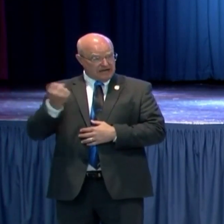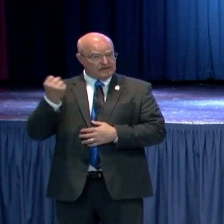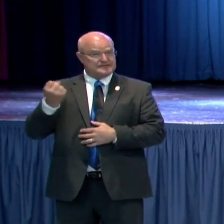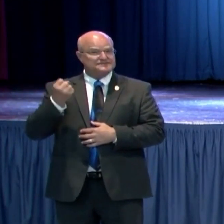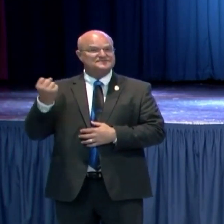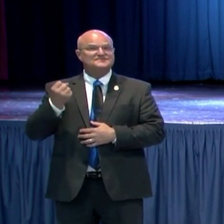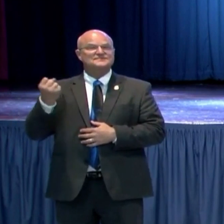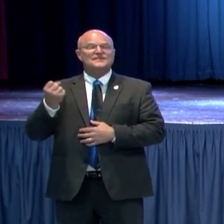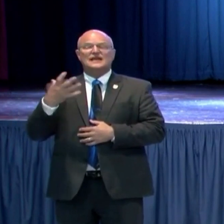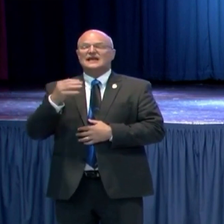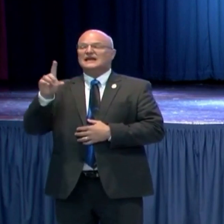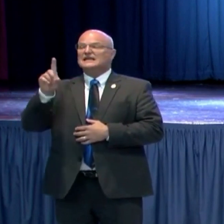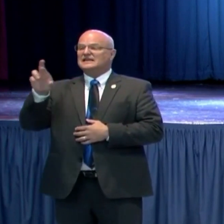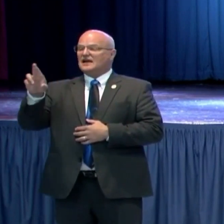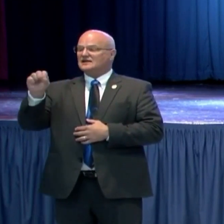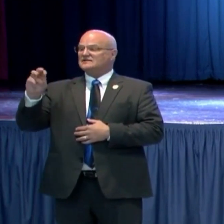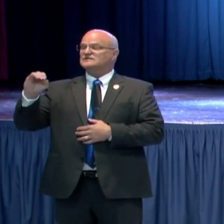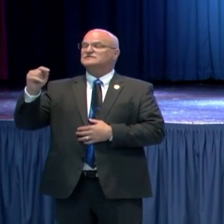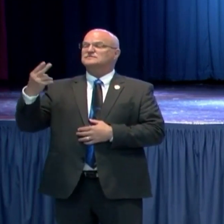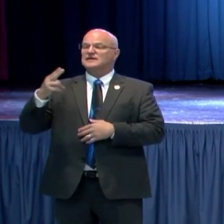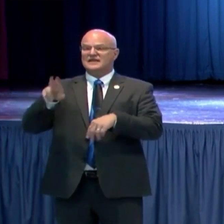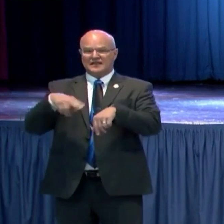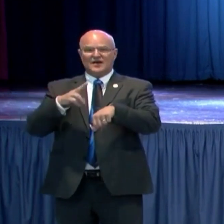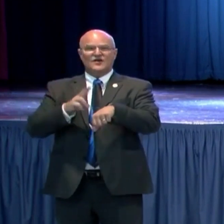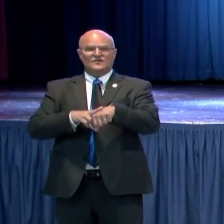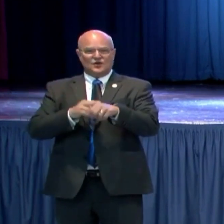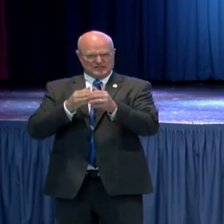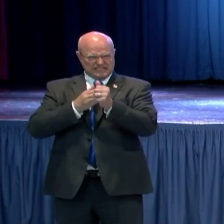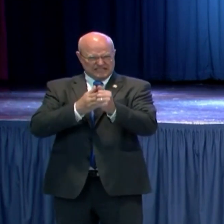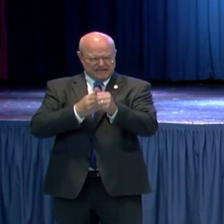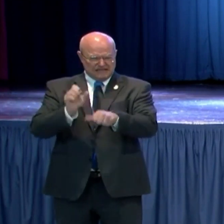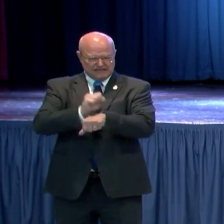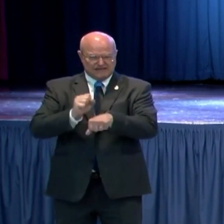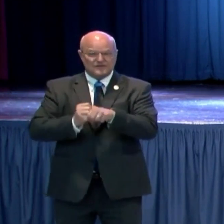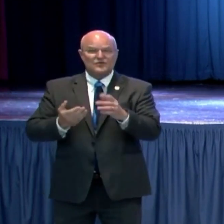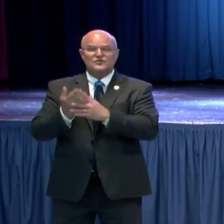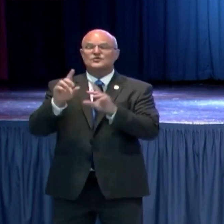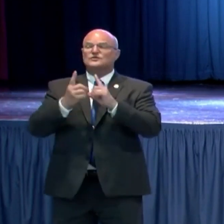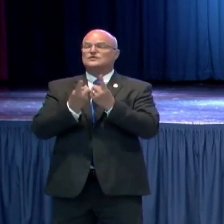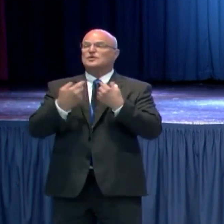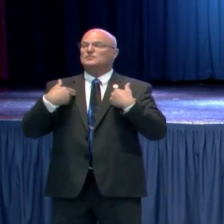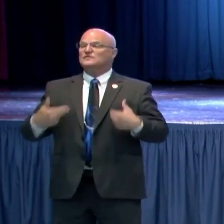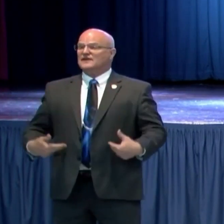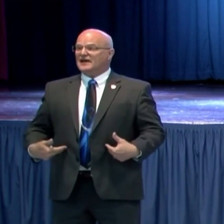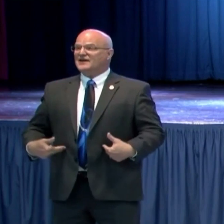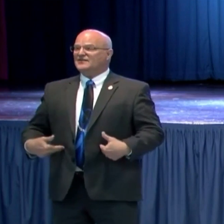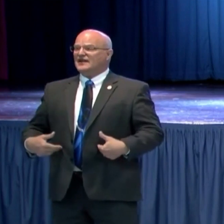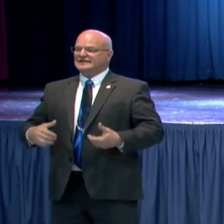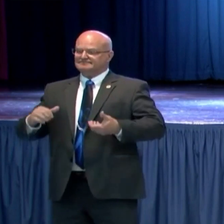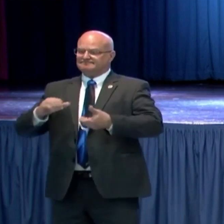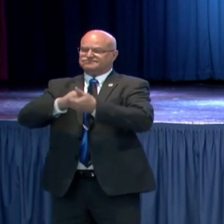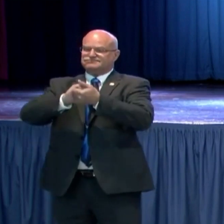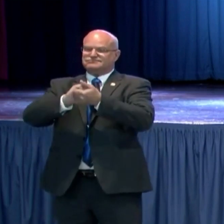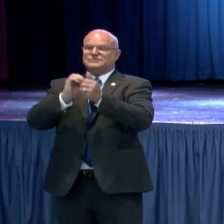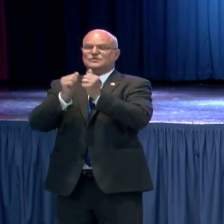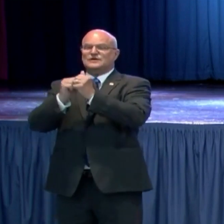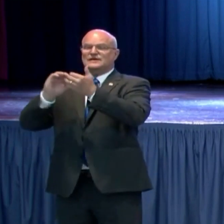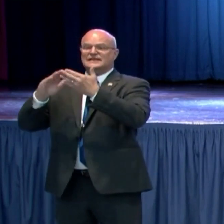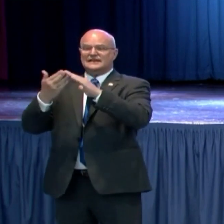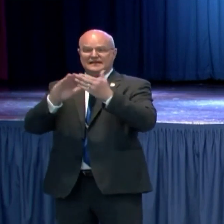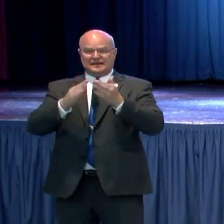Saturday. And Dr. Smith, of course, led that effort through the Department of Health and a great partnership with the